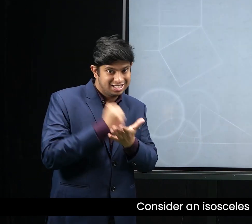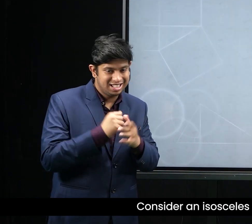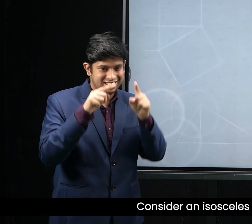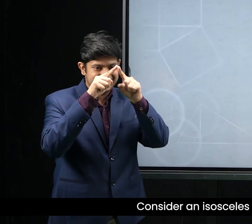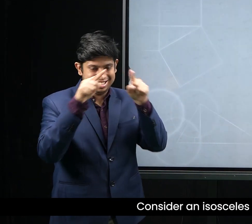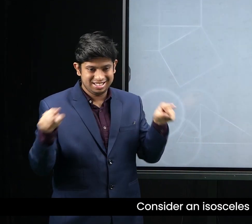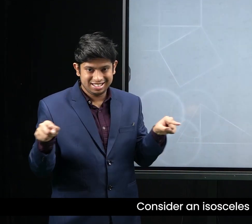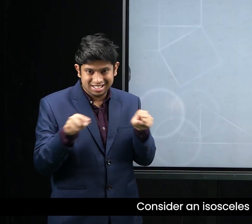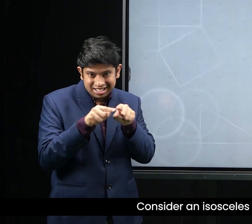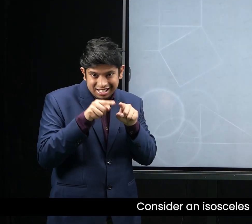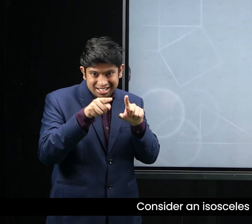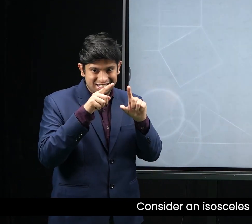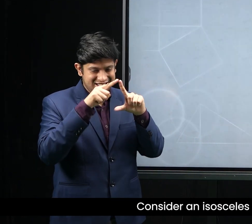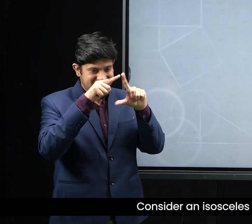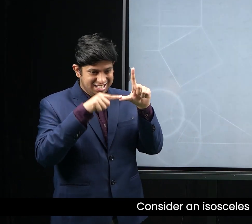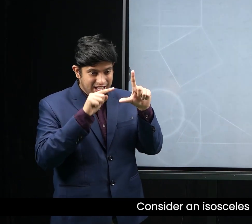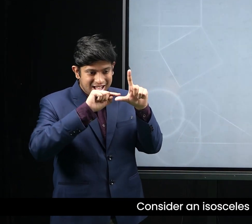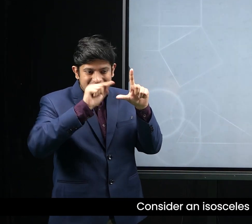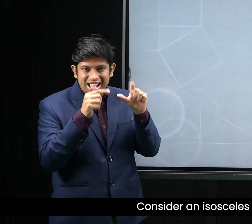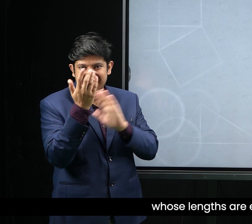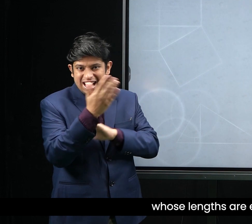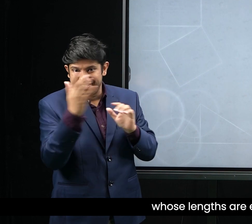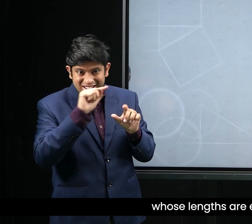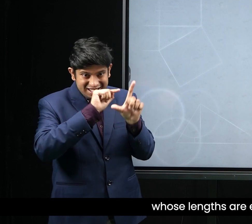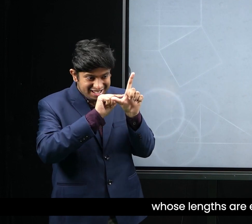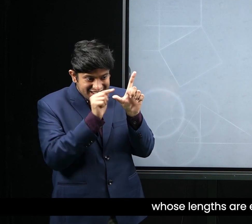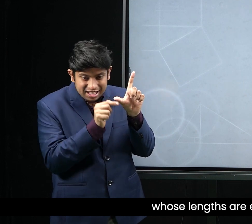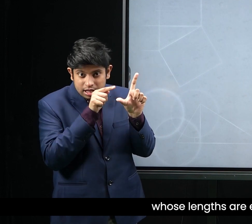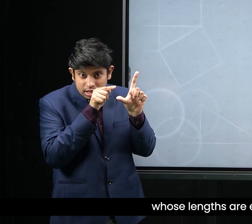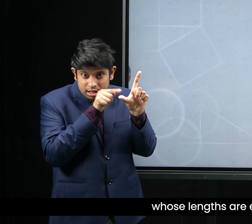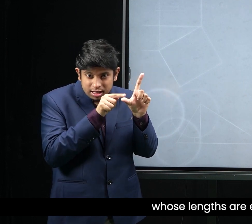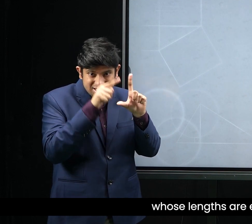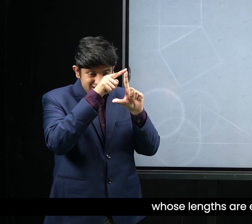Consider an isosceles right angle triangle whose lengths are each 1 unit long.